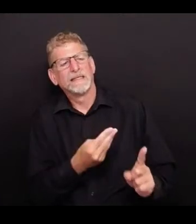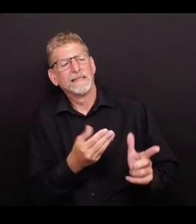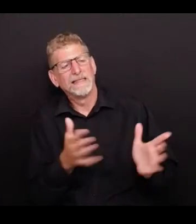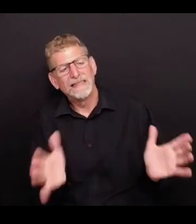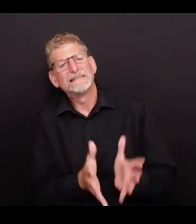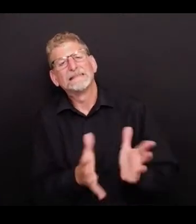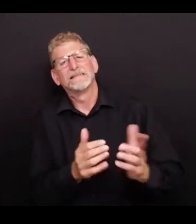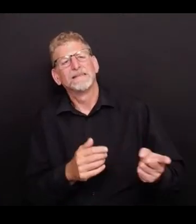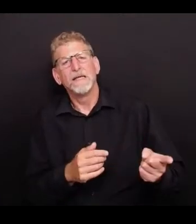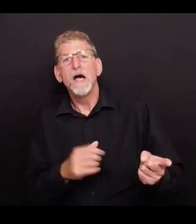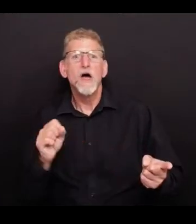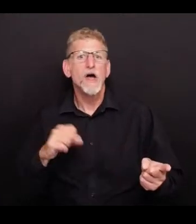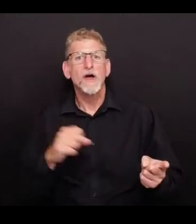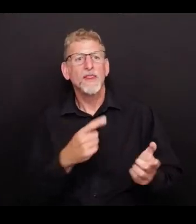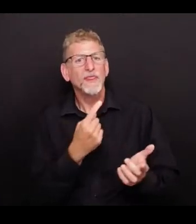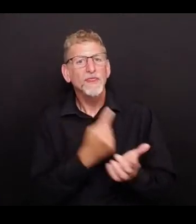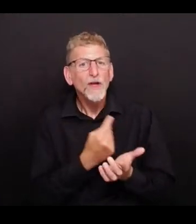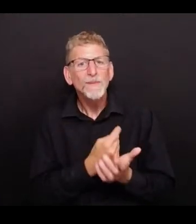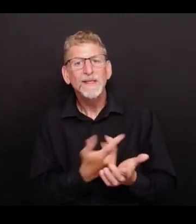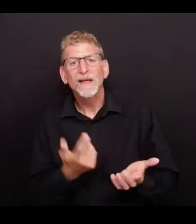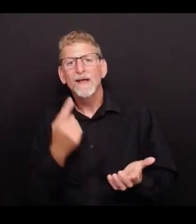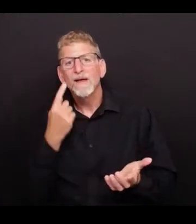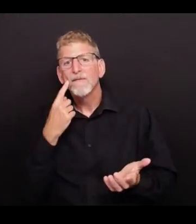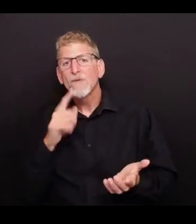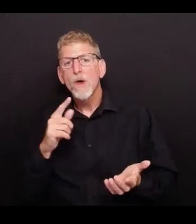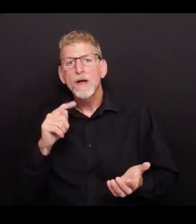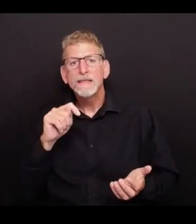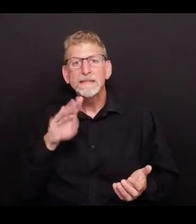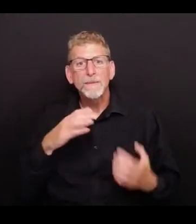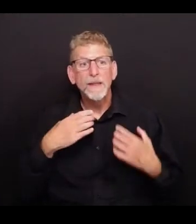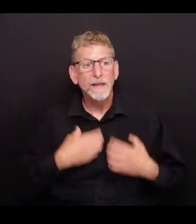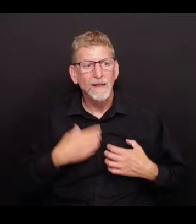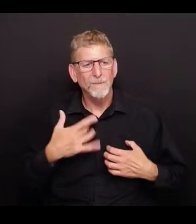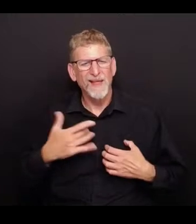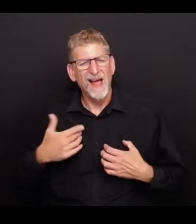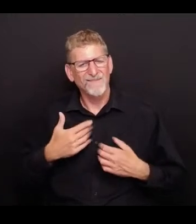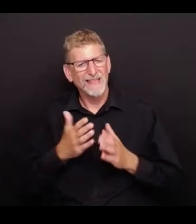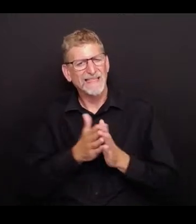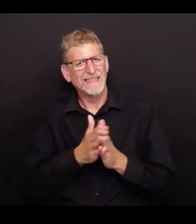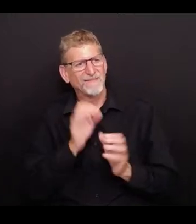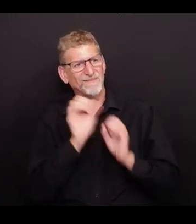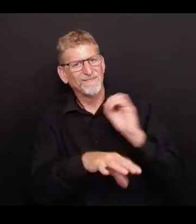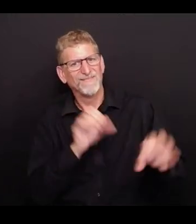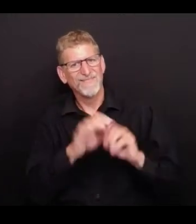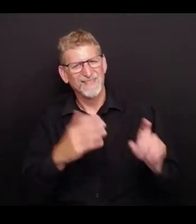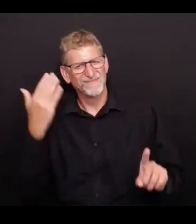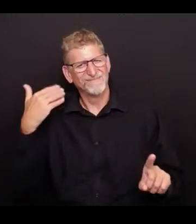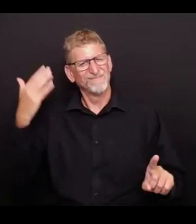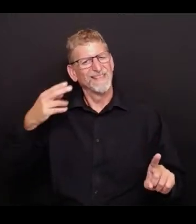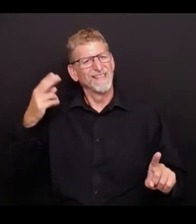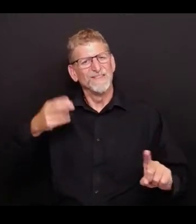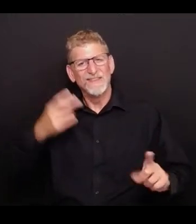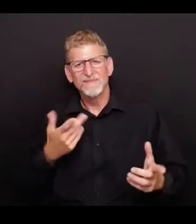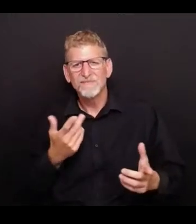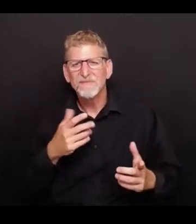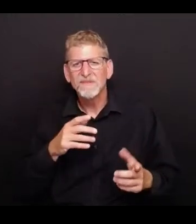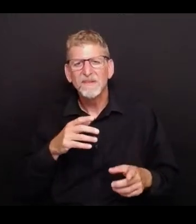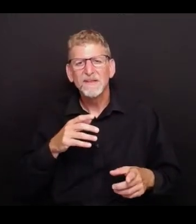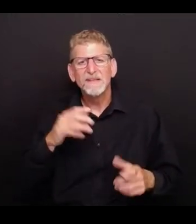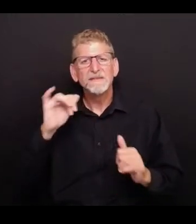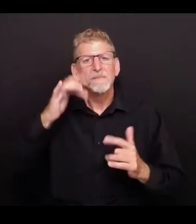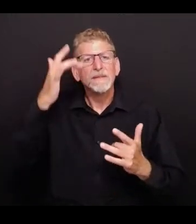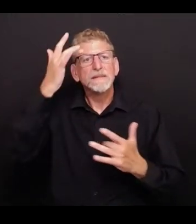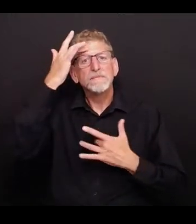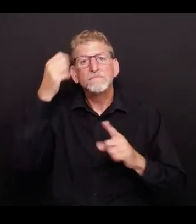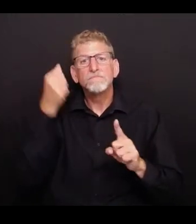of therapy for tuberculosis, for encouraging people to get tested when we've